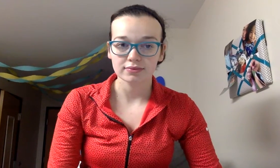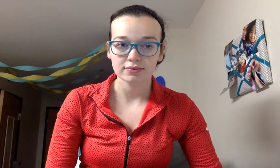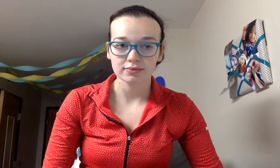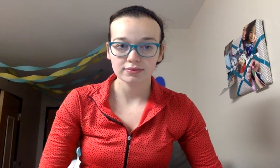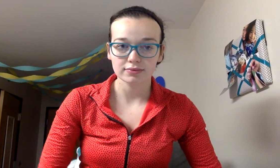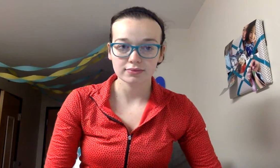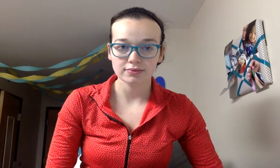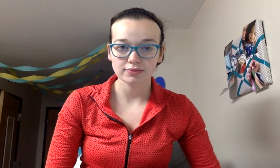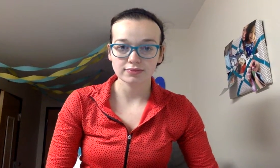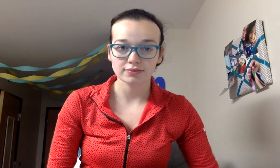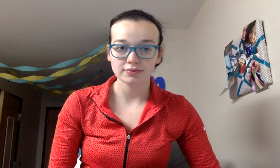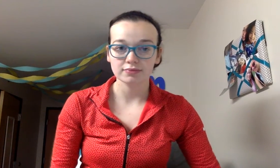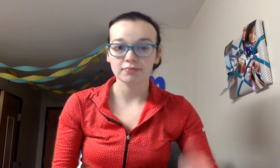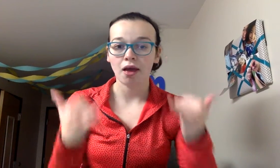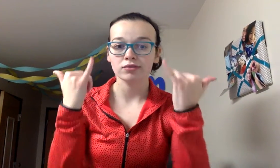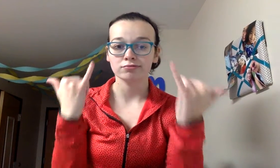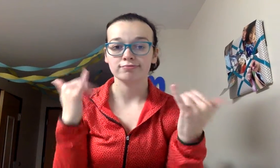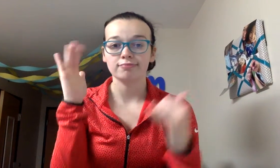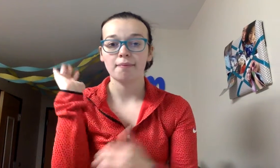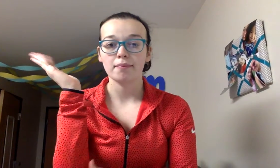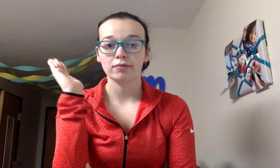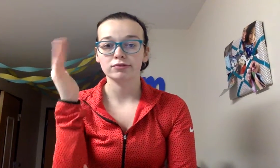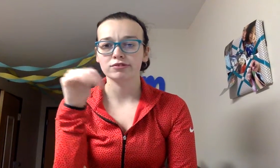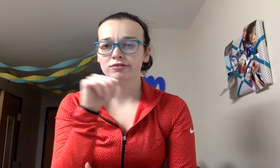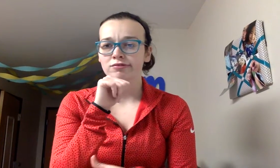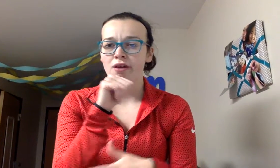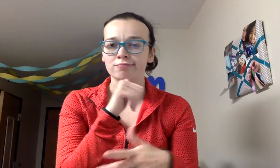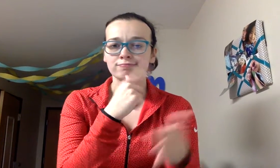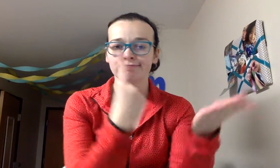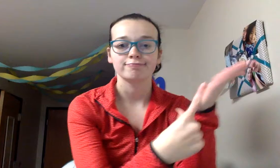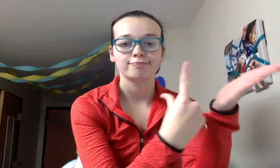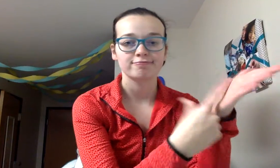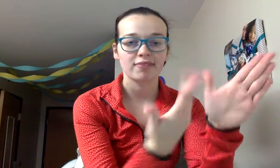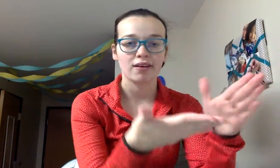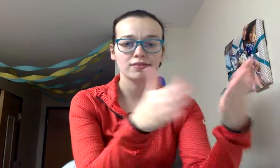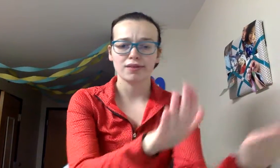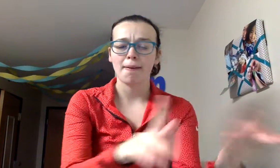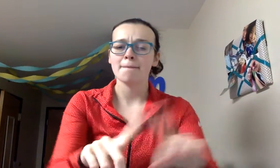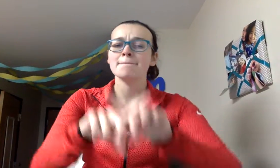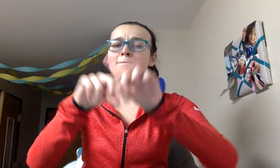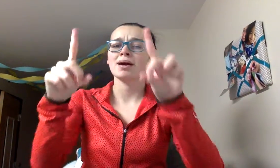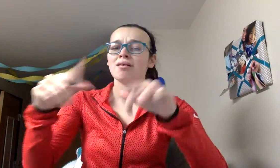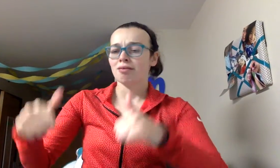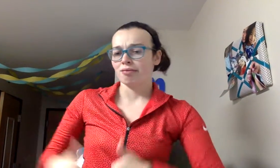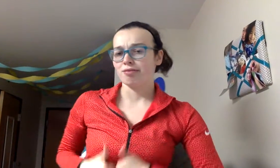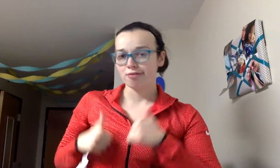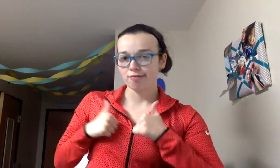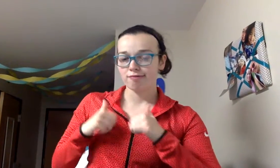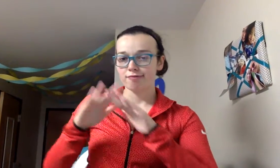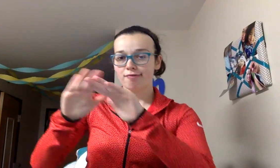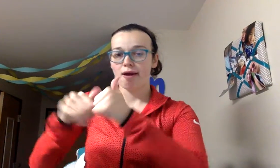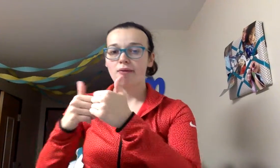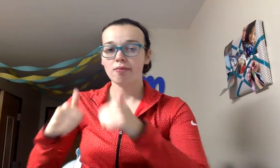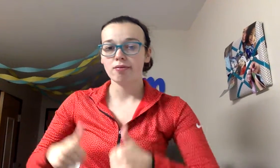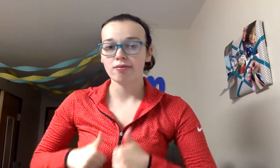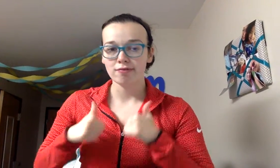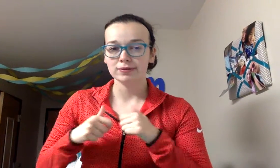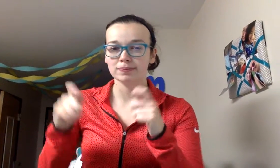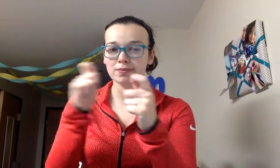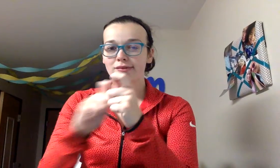So, today's talk is not about death. It's about life and how to live, specifically about childhood dreams and about how you